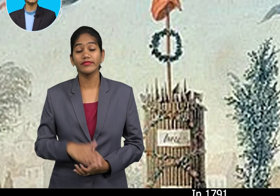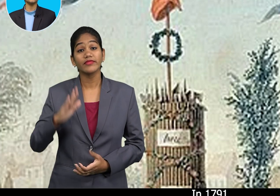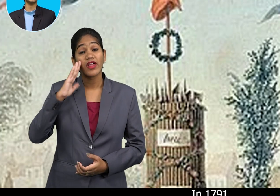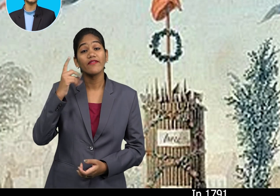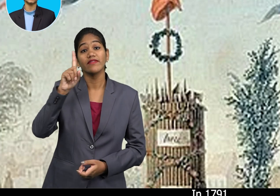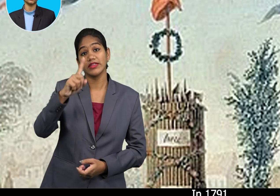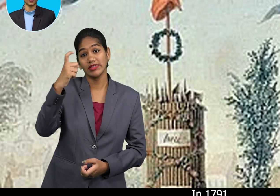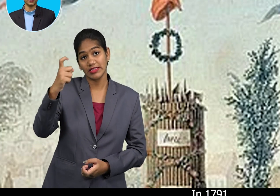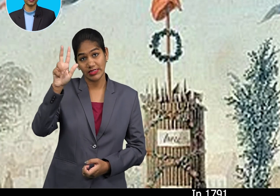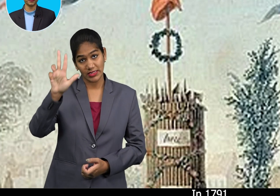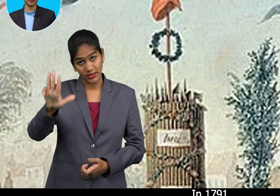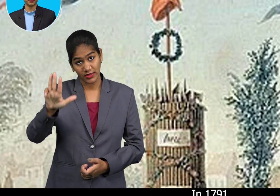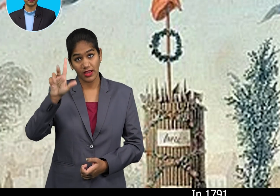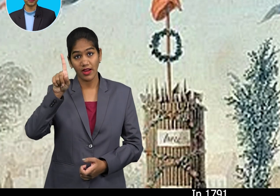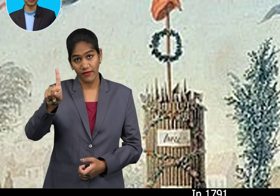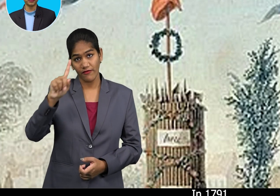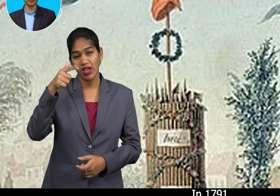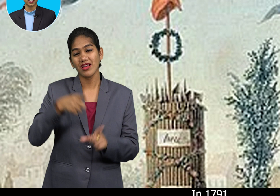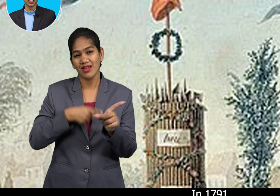In 1791,